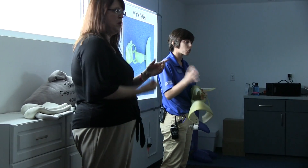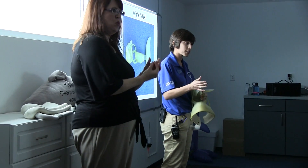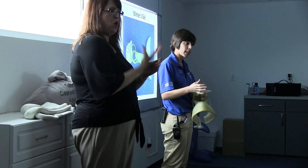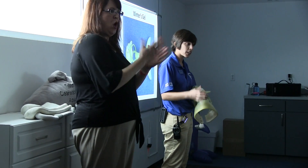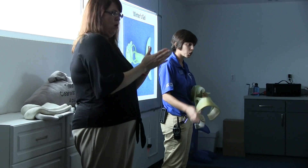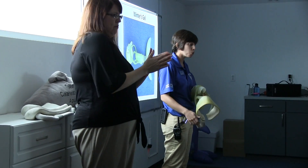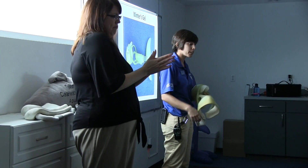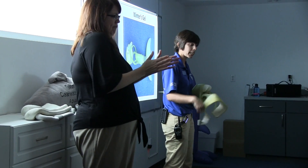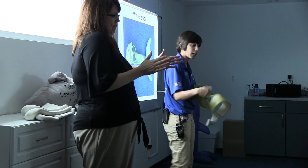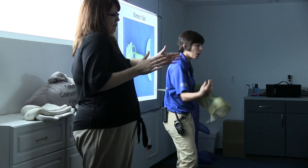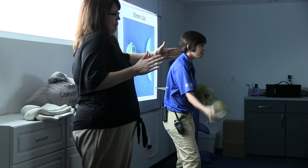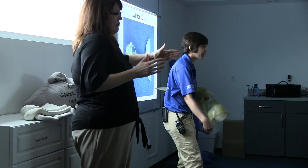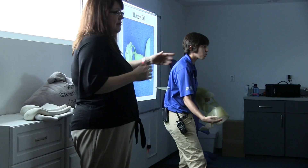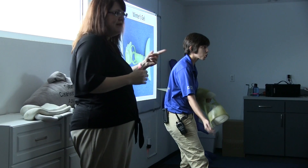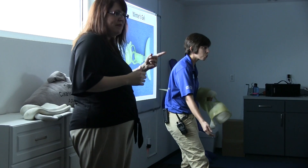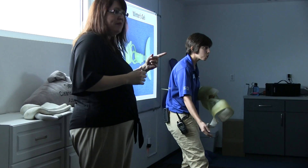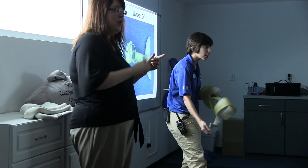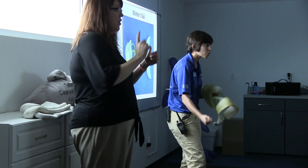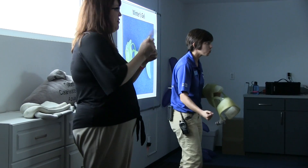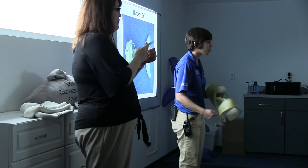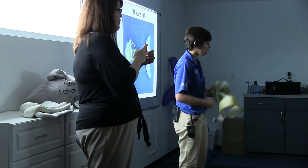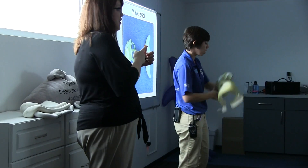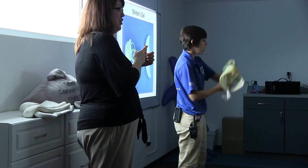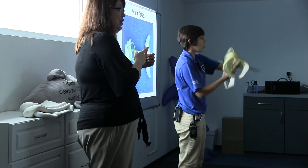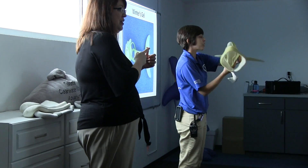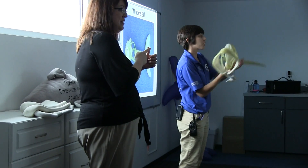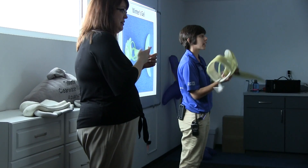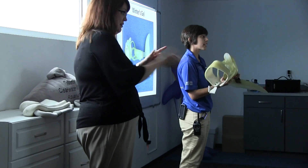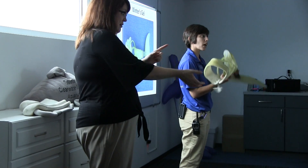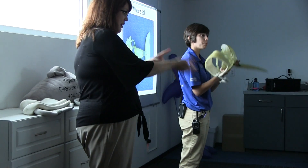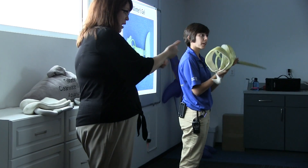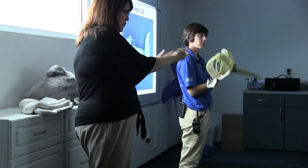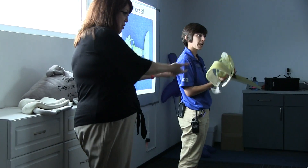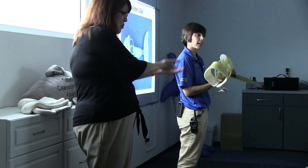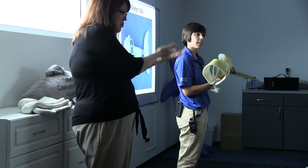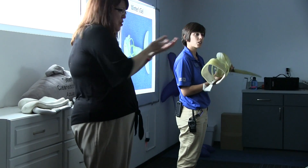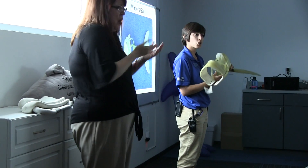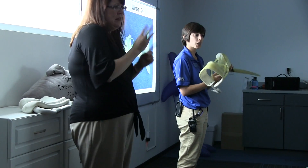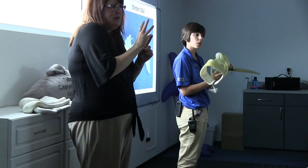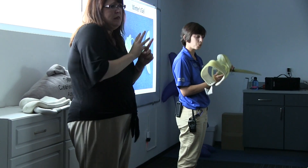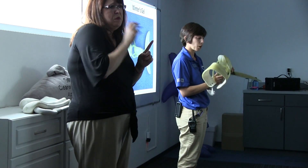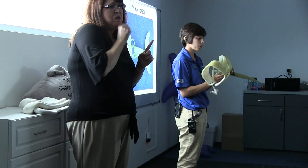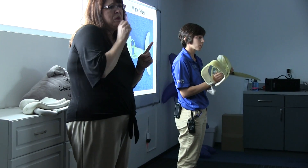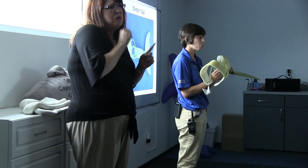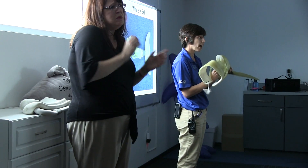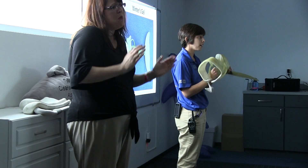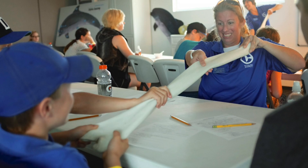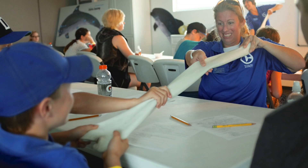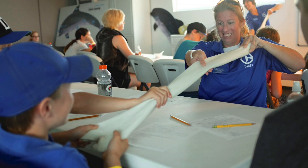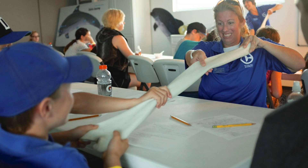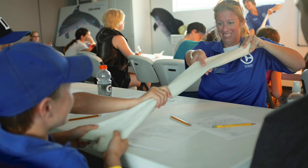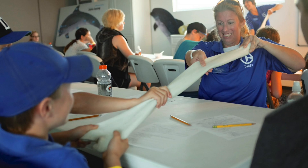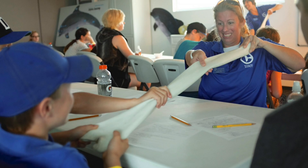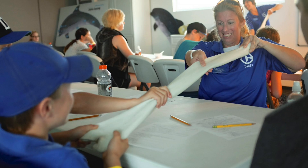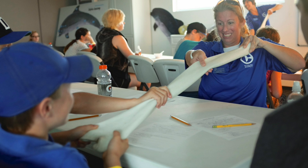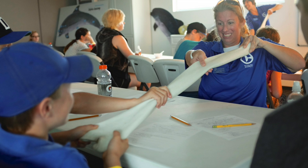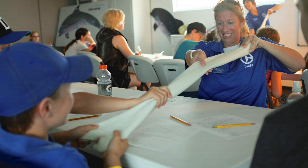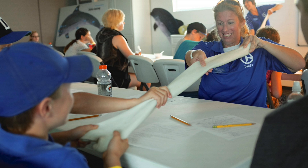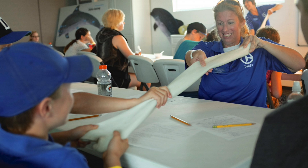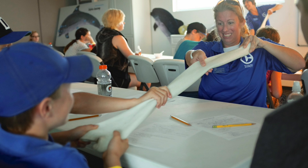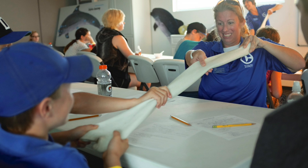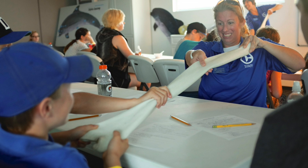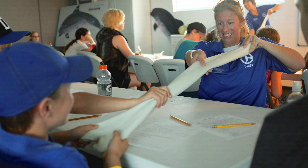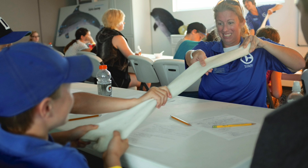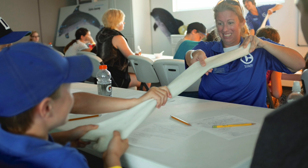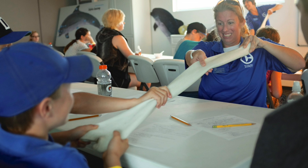growing so just like you would need bigger shoes as you grow winter needs a bigger tail as she grows as well. We're also going to learn about